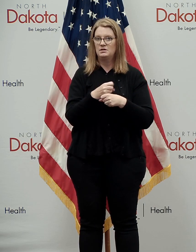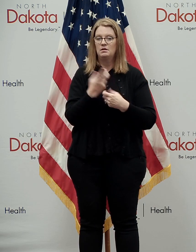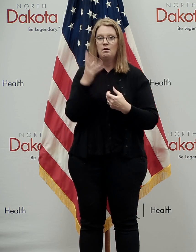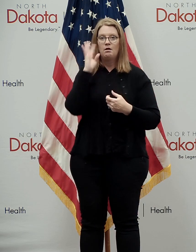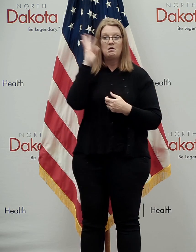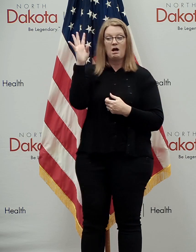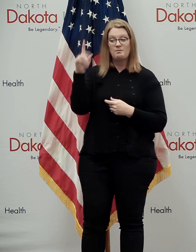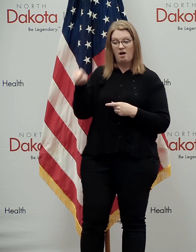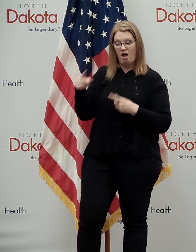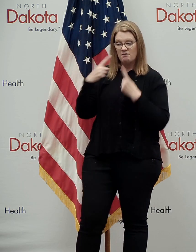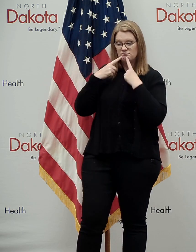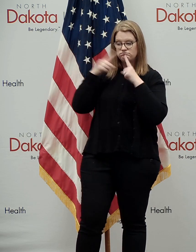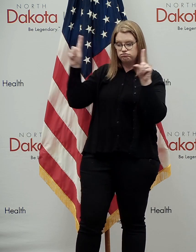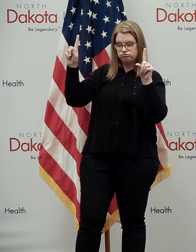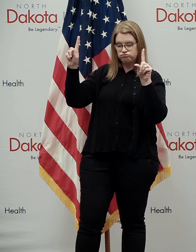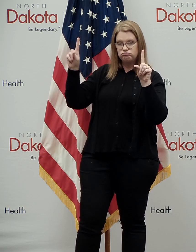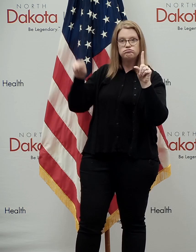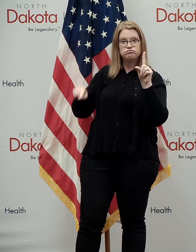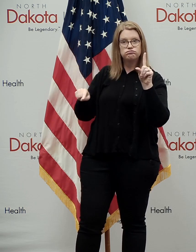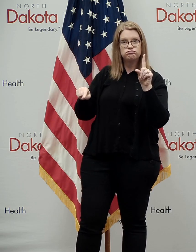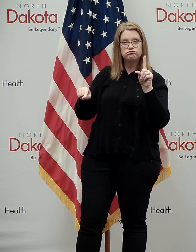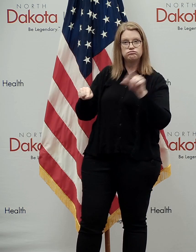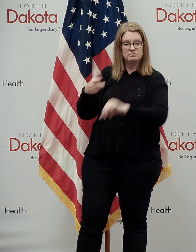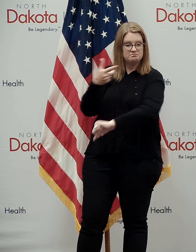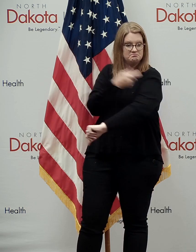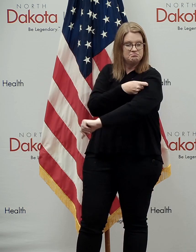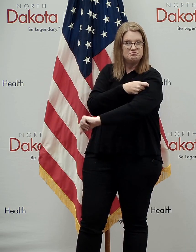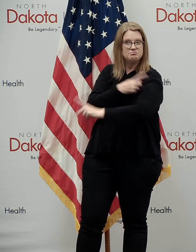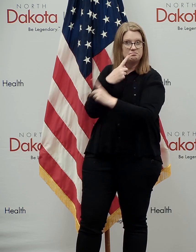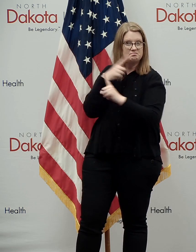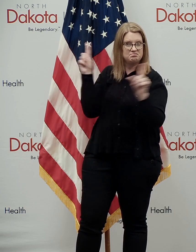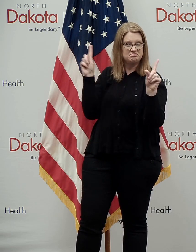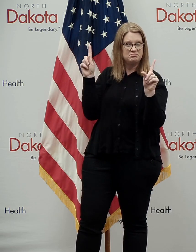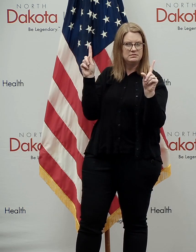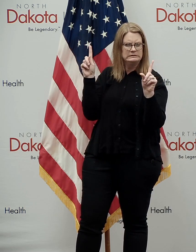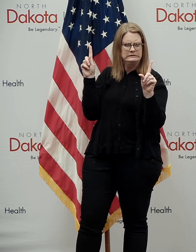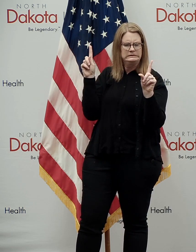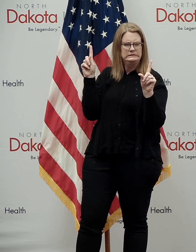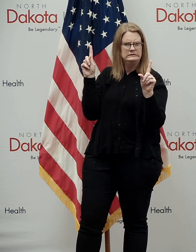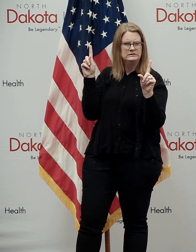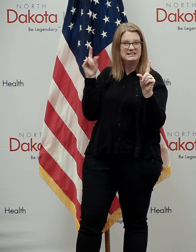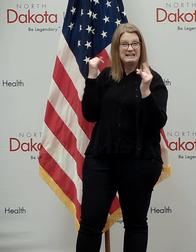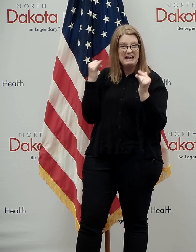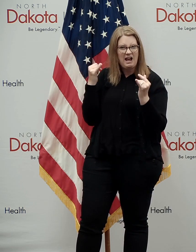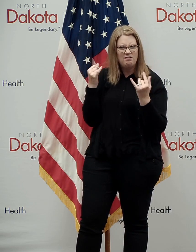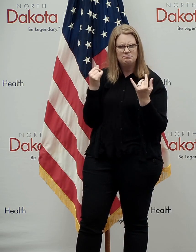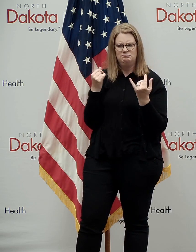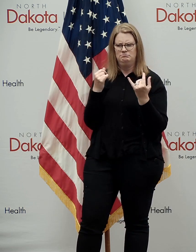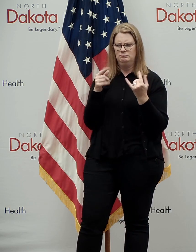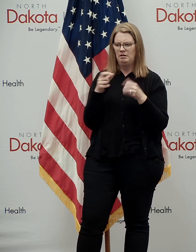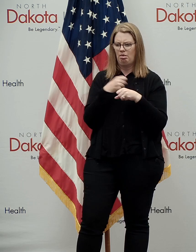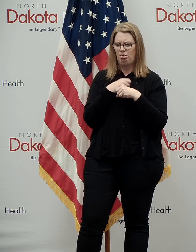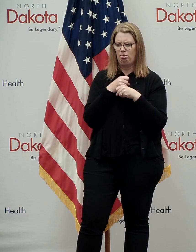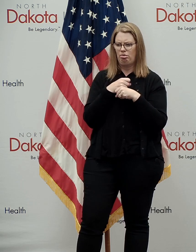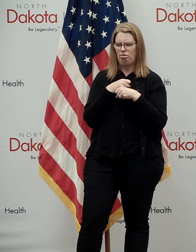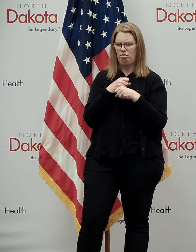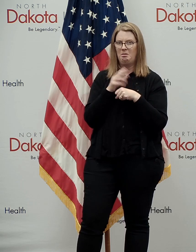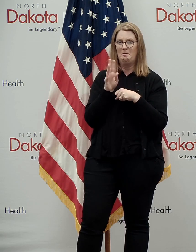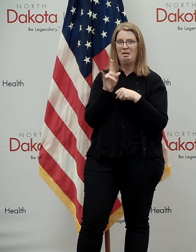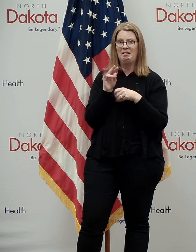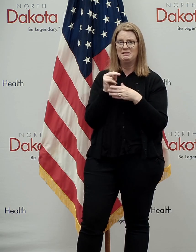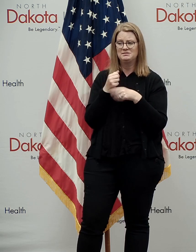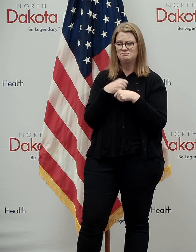a vaccine that could be produced, how do you create hundreds of millions or billions of doses? I mean, this